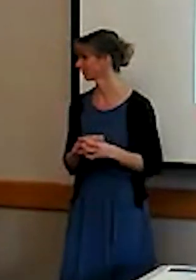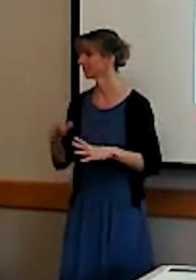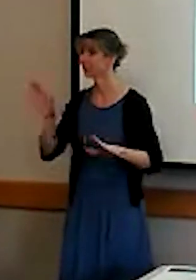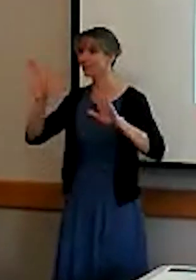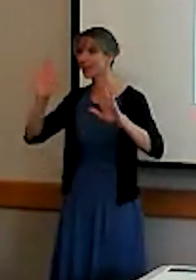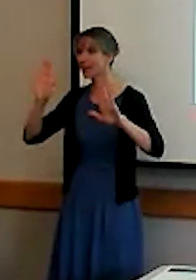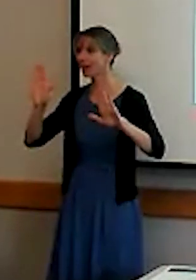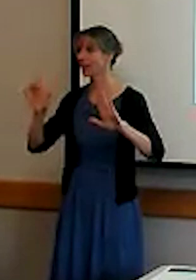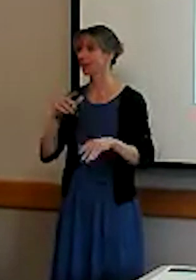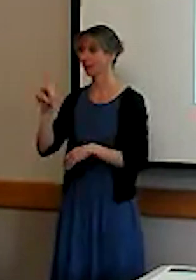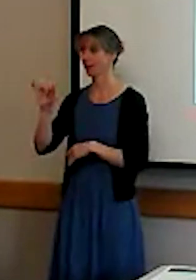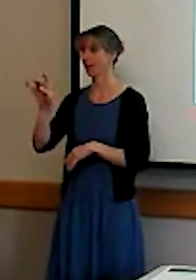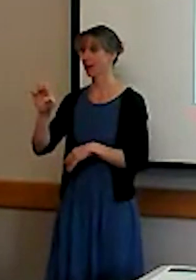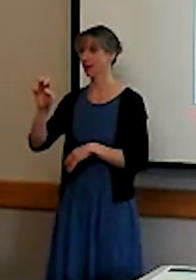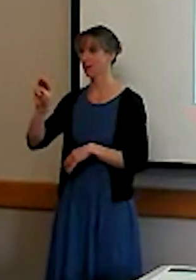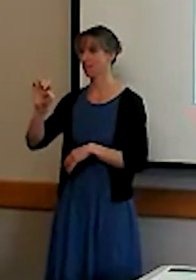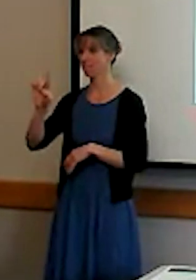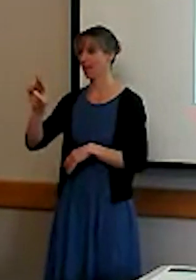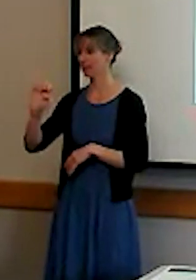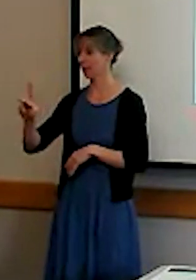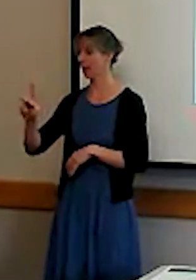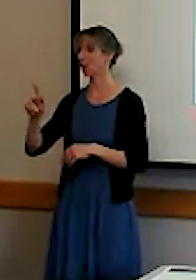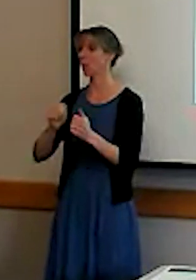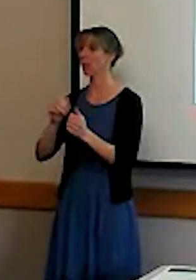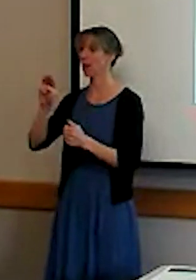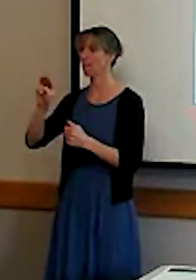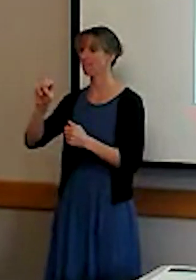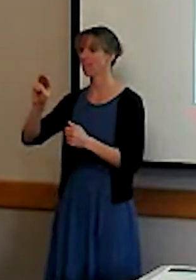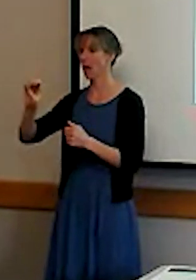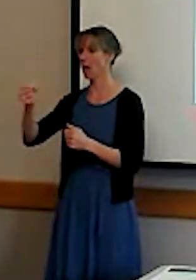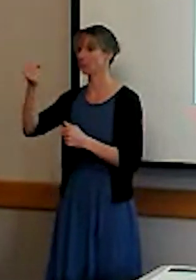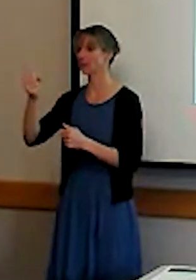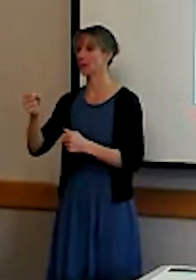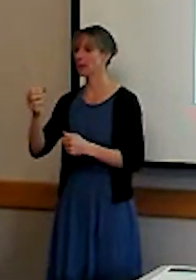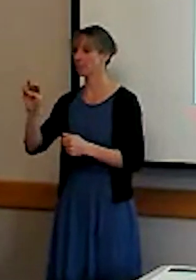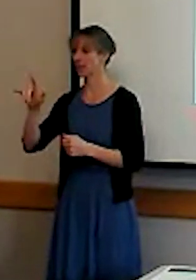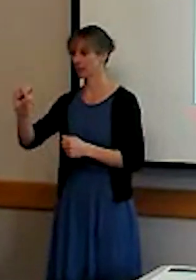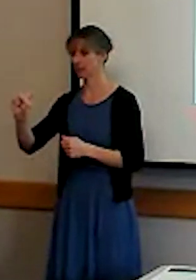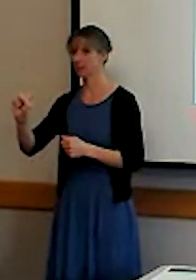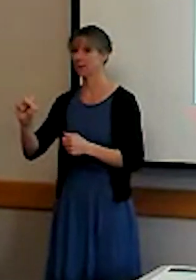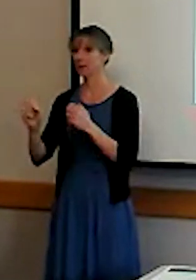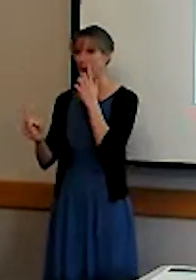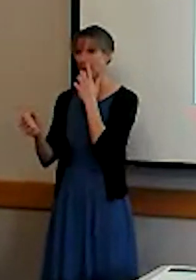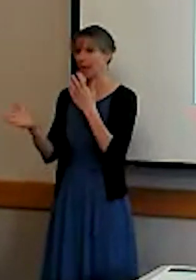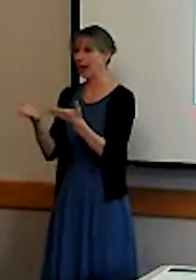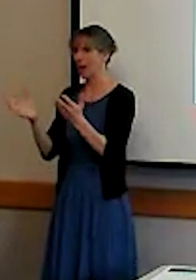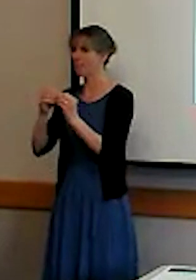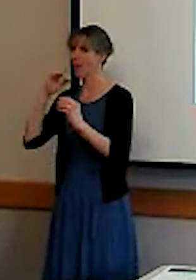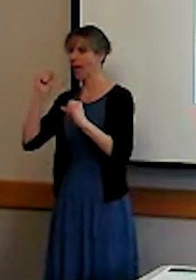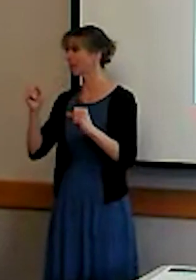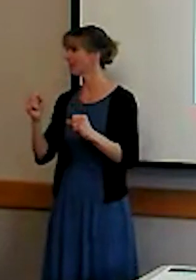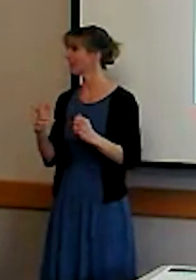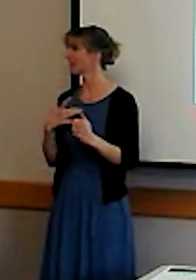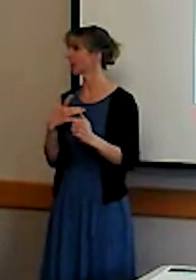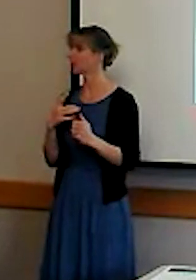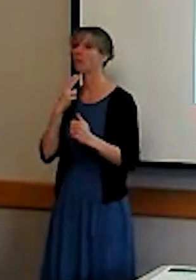Hello, everyone. I'm Katie Mednick with Mom's Meals. I just have a few. Yes,